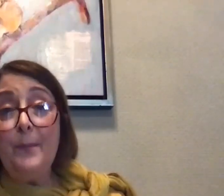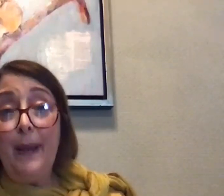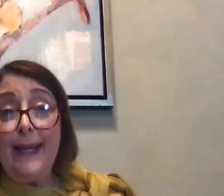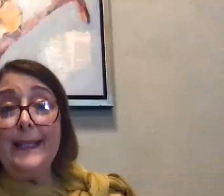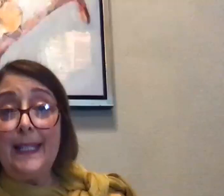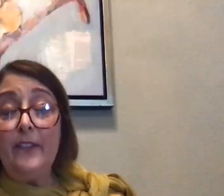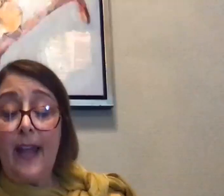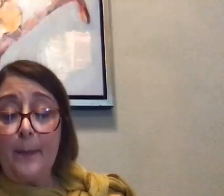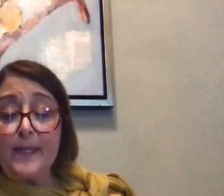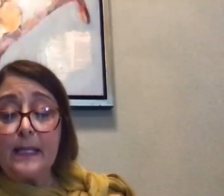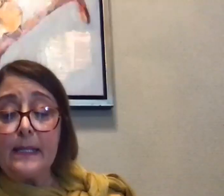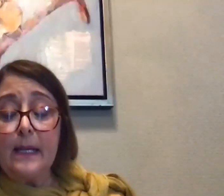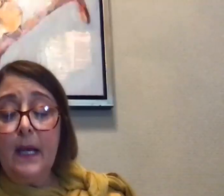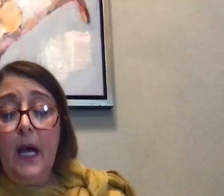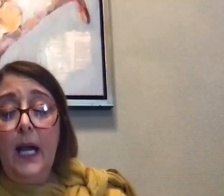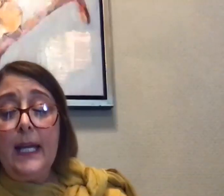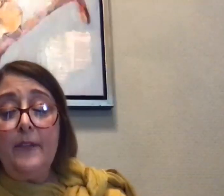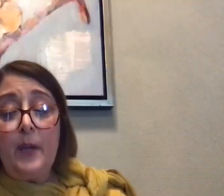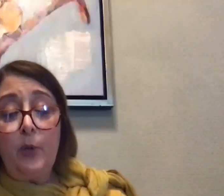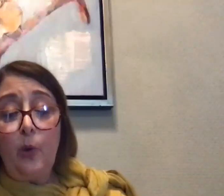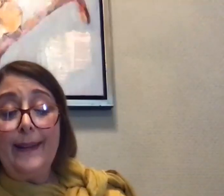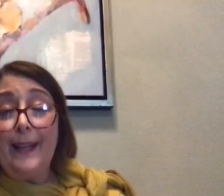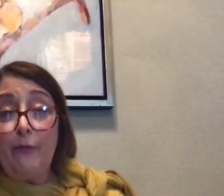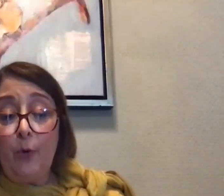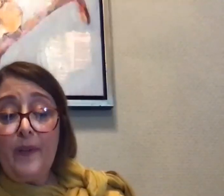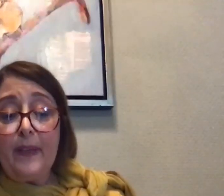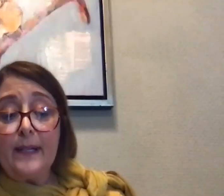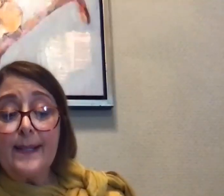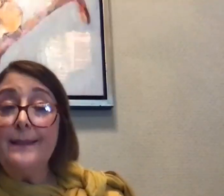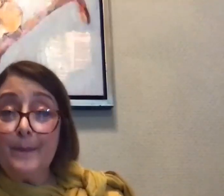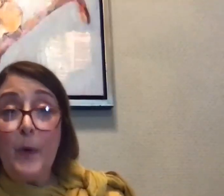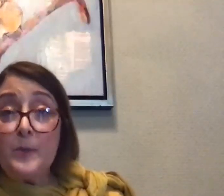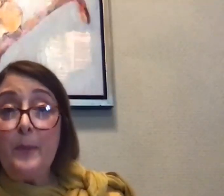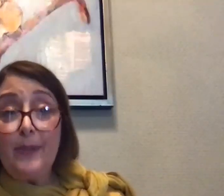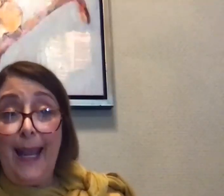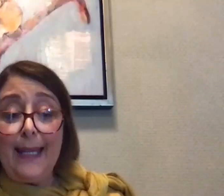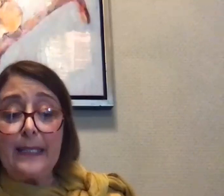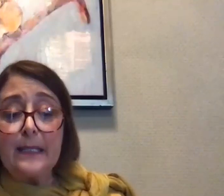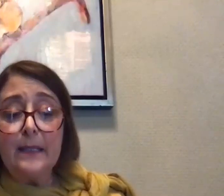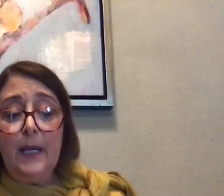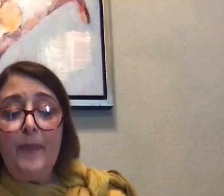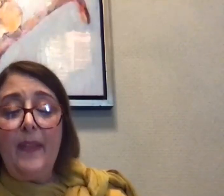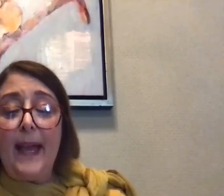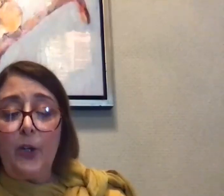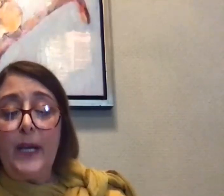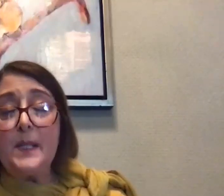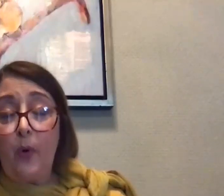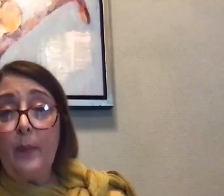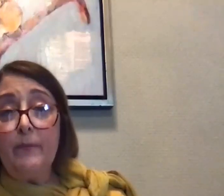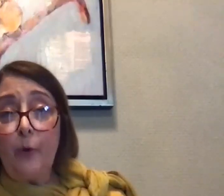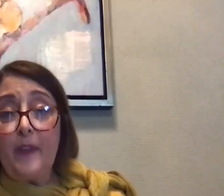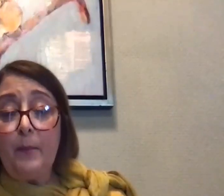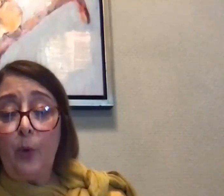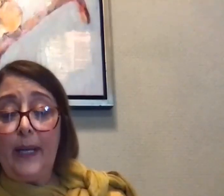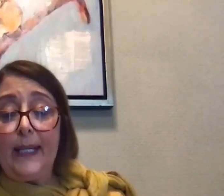an unpaid leave of absence. If the employee cannot afford this, and most people can't, That creates a